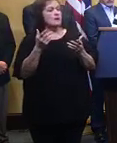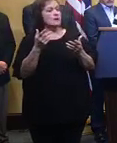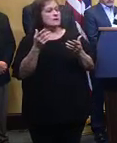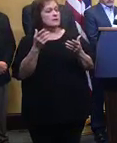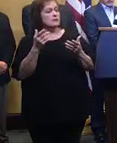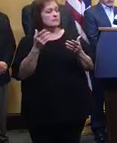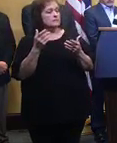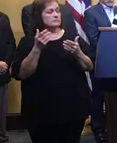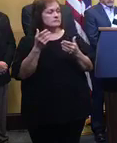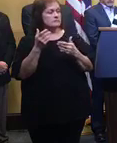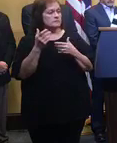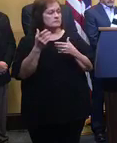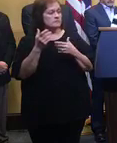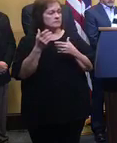to